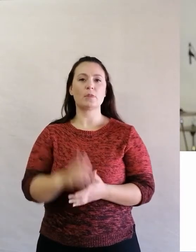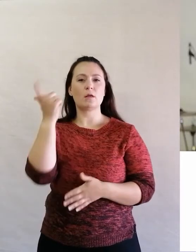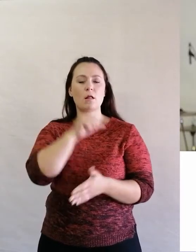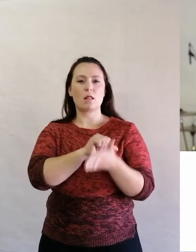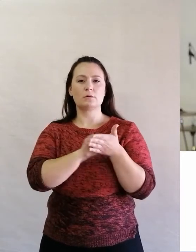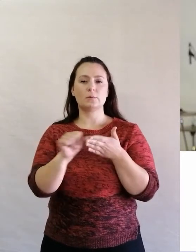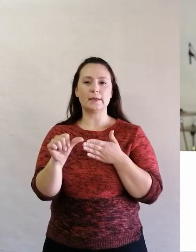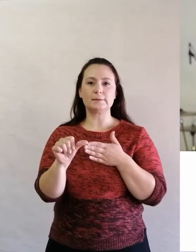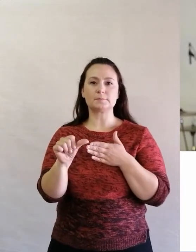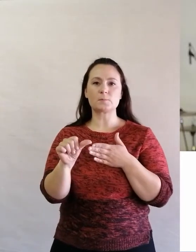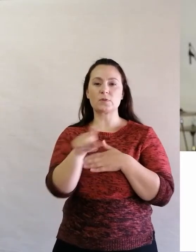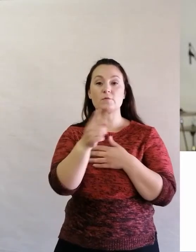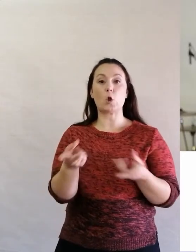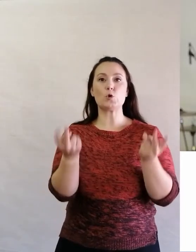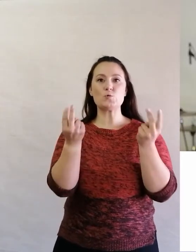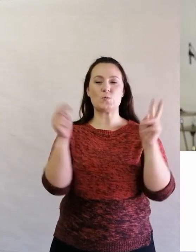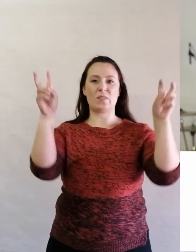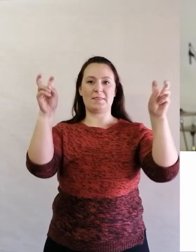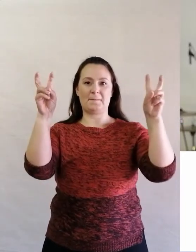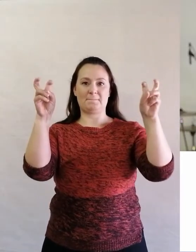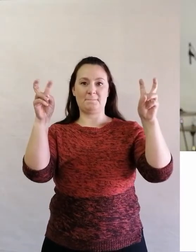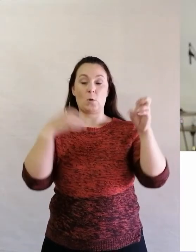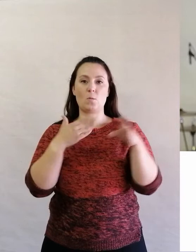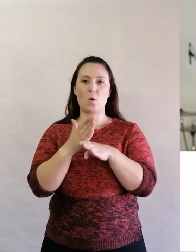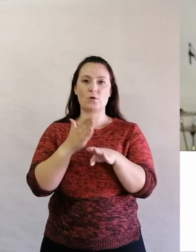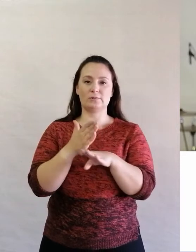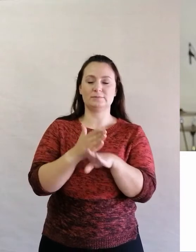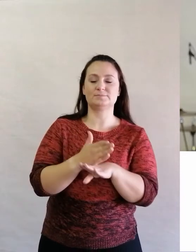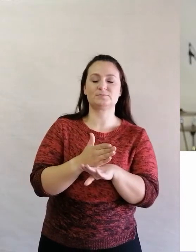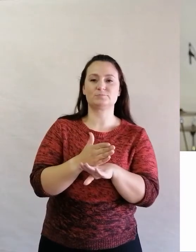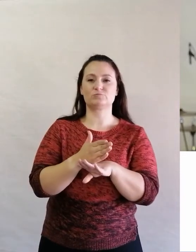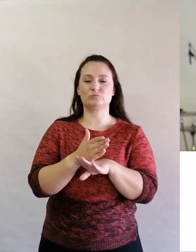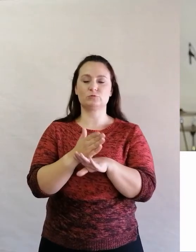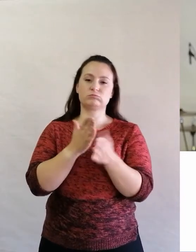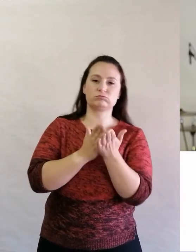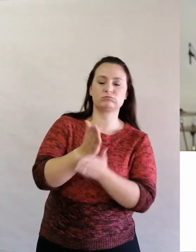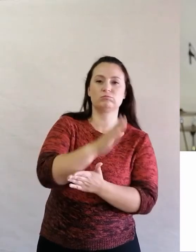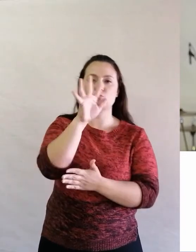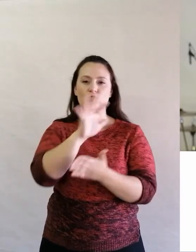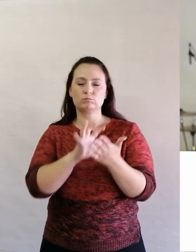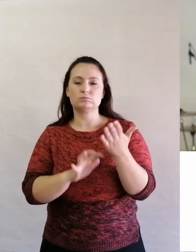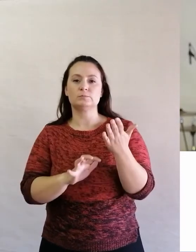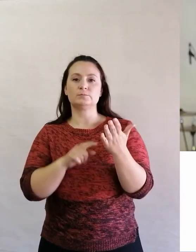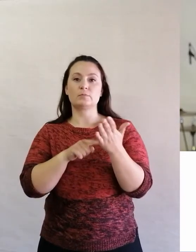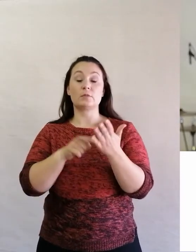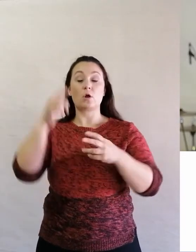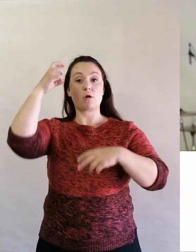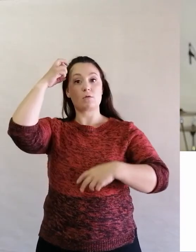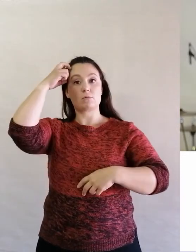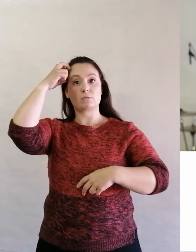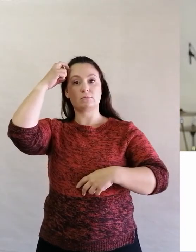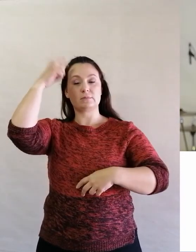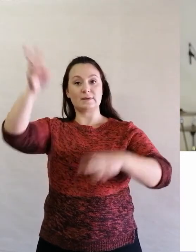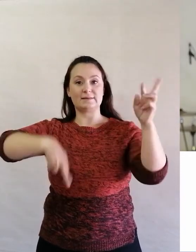the new theme that we're busy working through with our series, which is the gospel of the kingdom. We looked at the life of